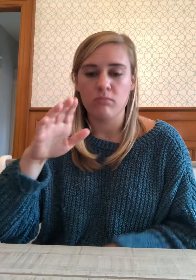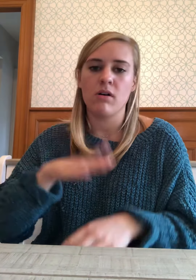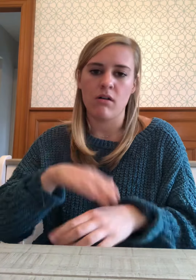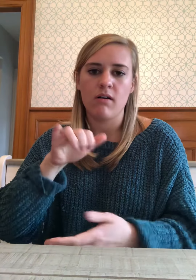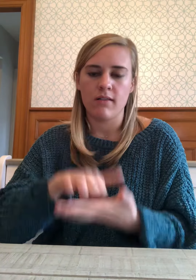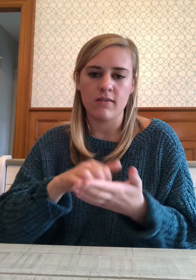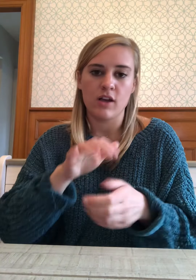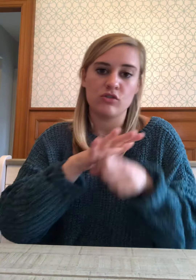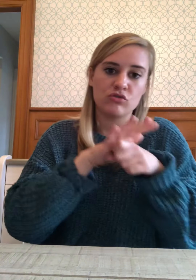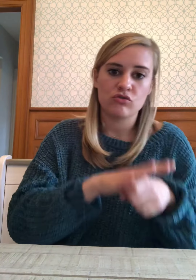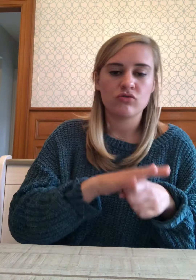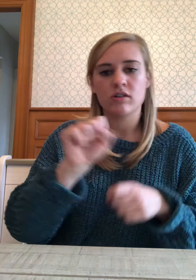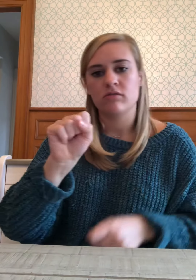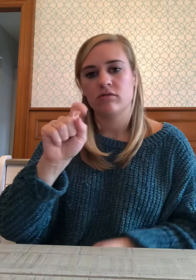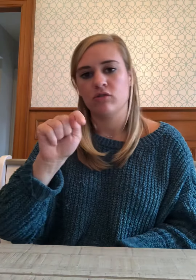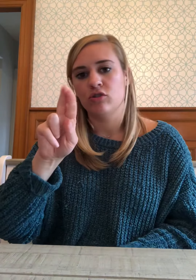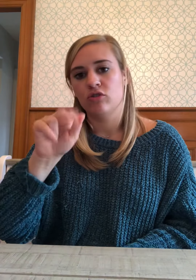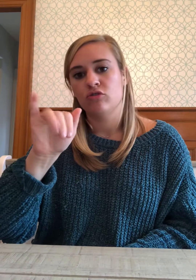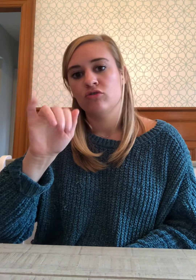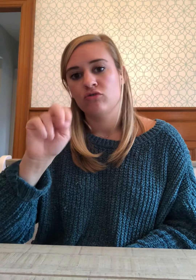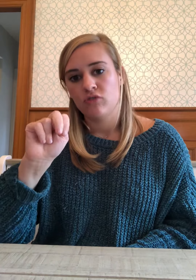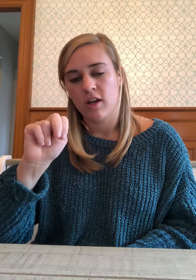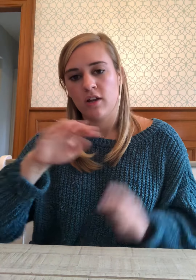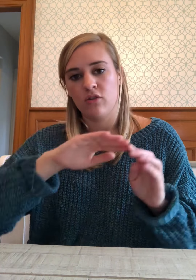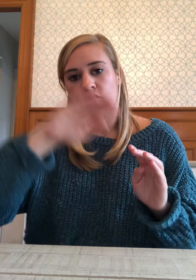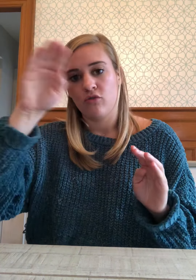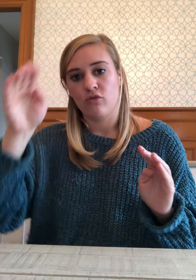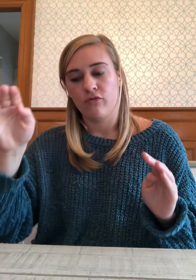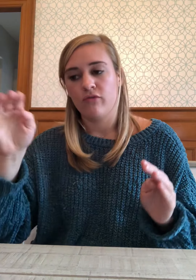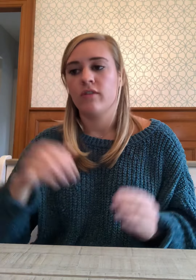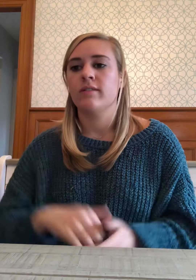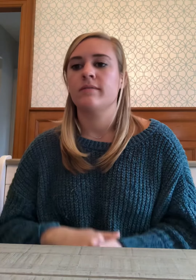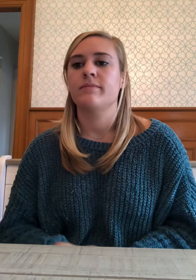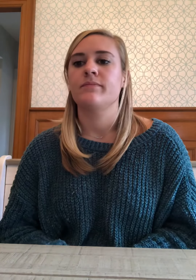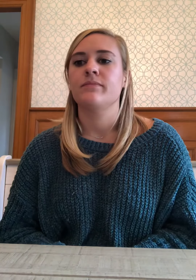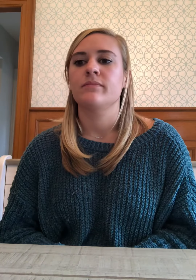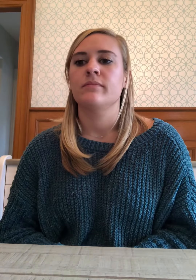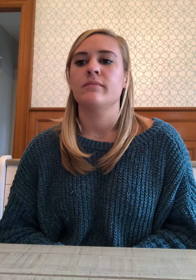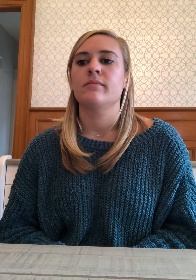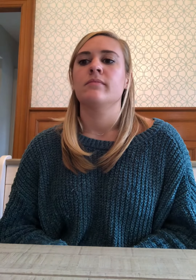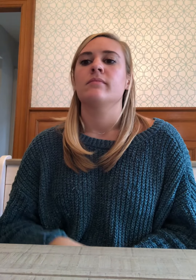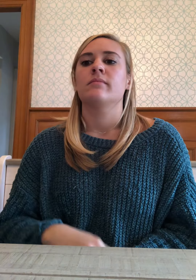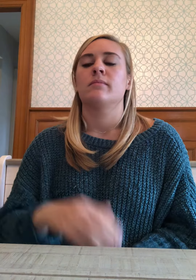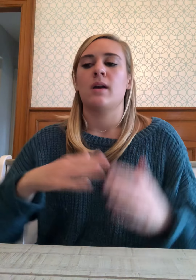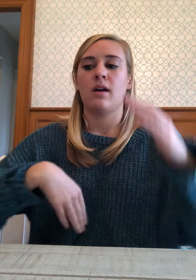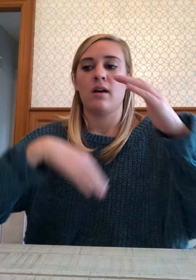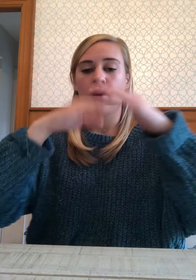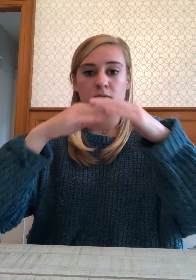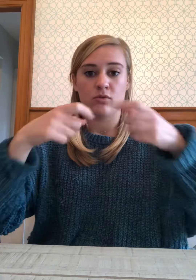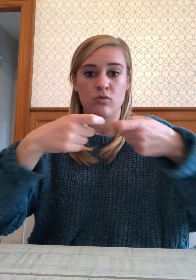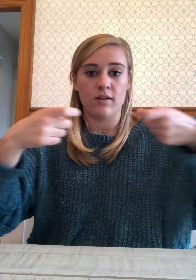And the range of activation is this deflection up to the elastic limit, beyond which it starts to